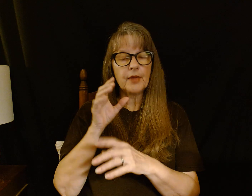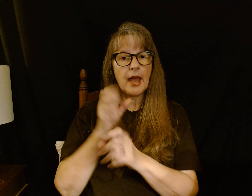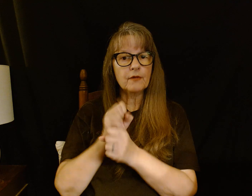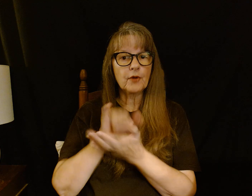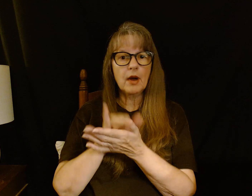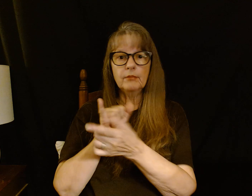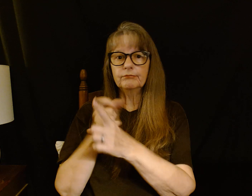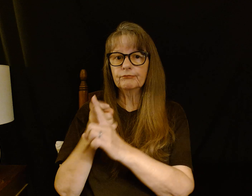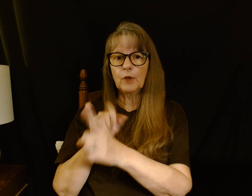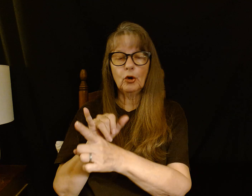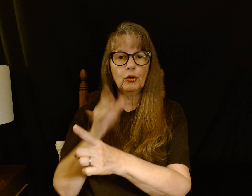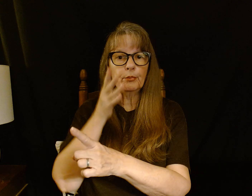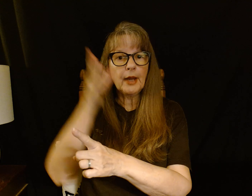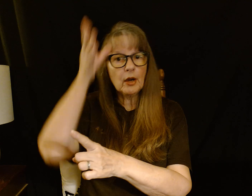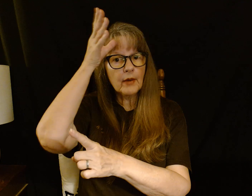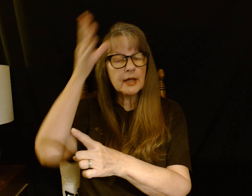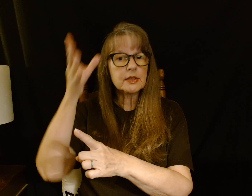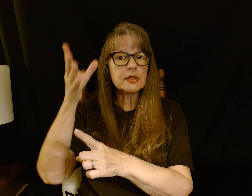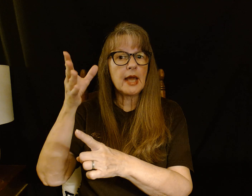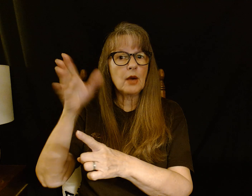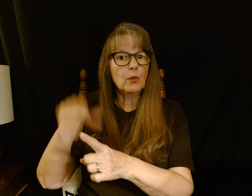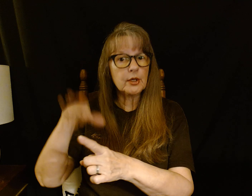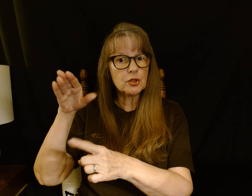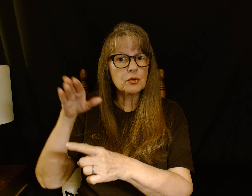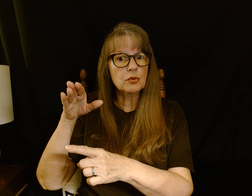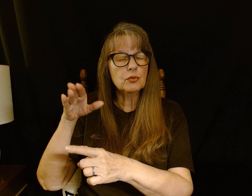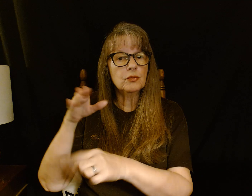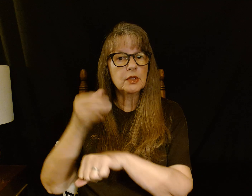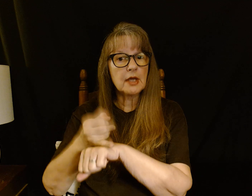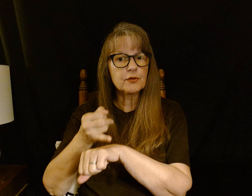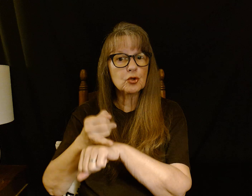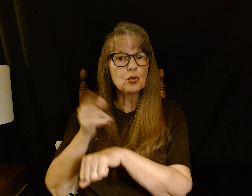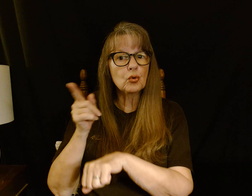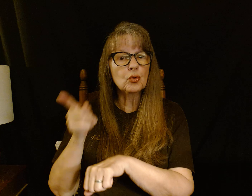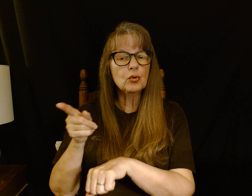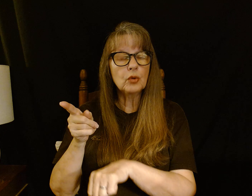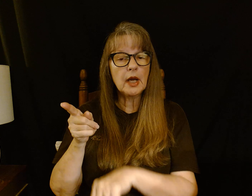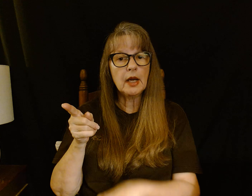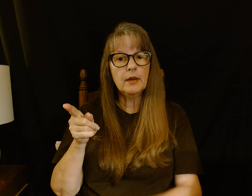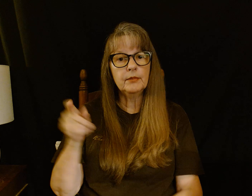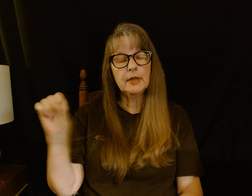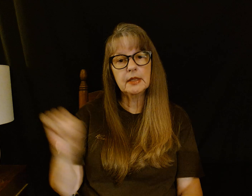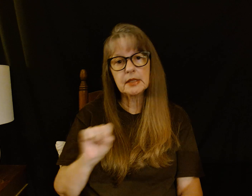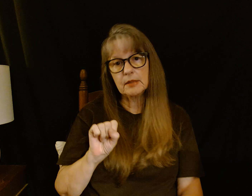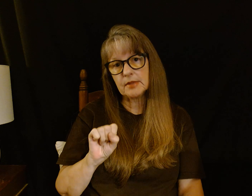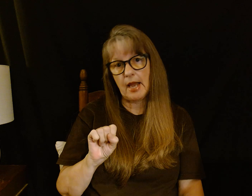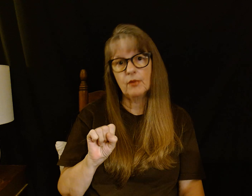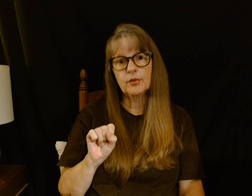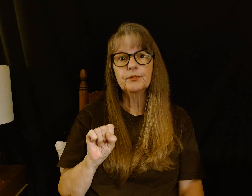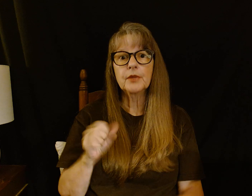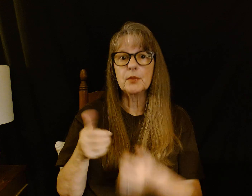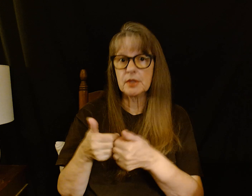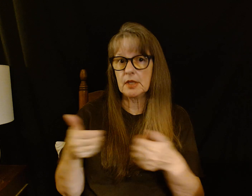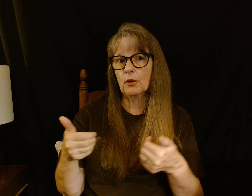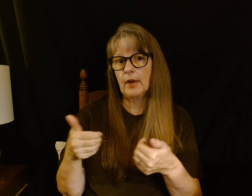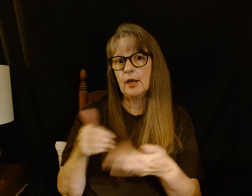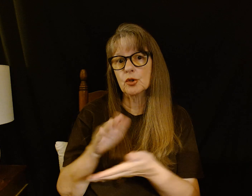that from her parents that went to the deaf school in the Deep South. That was a segregated